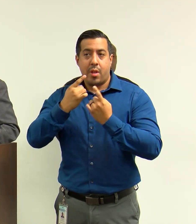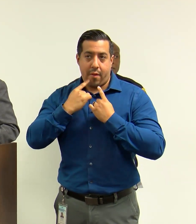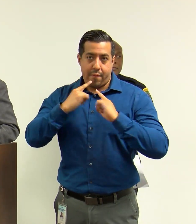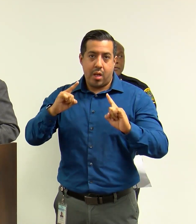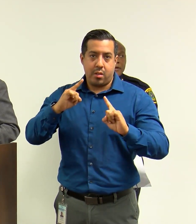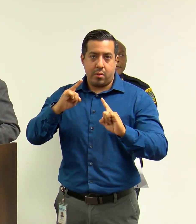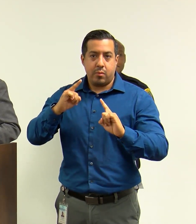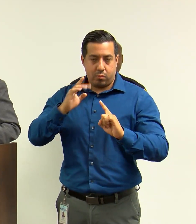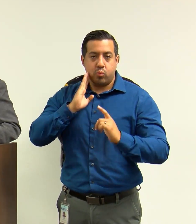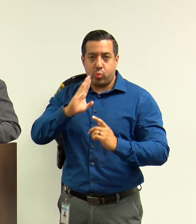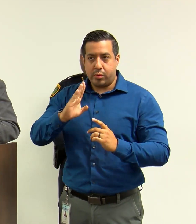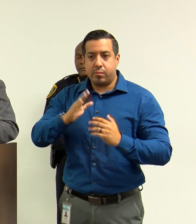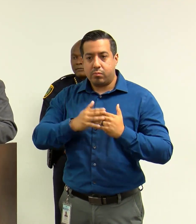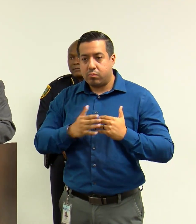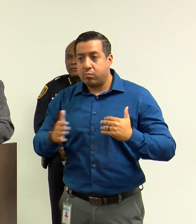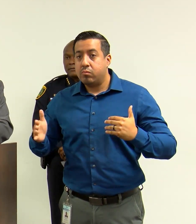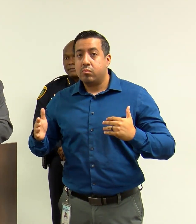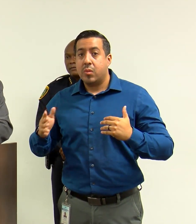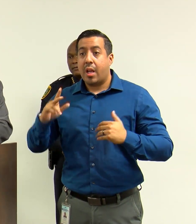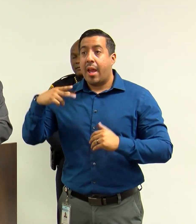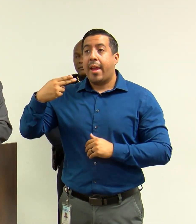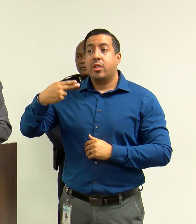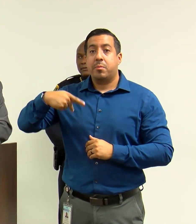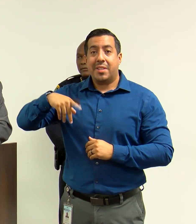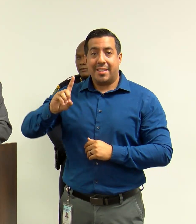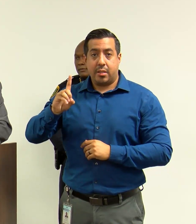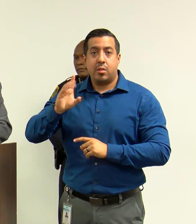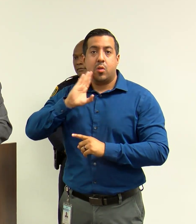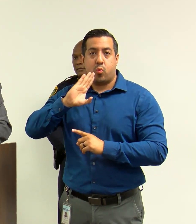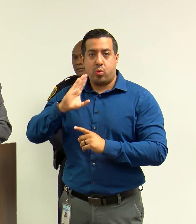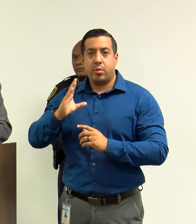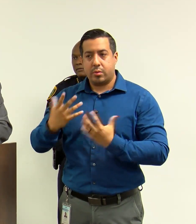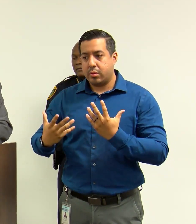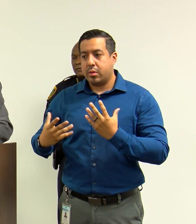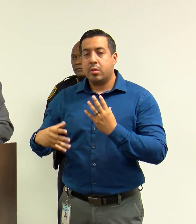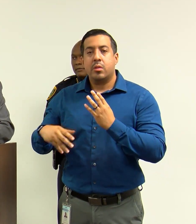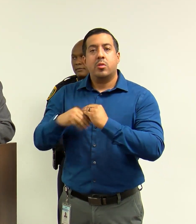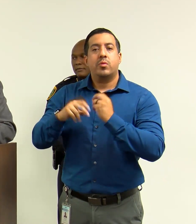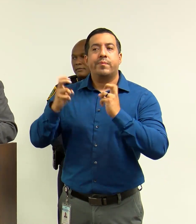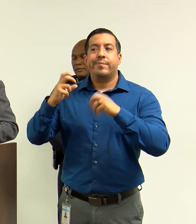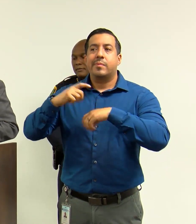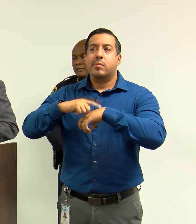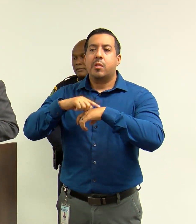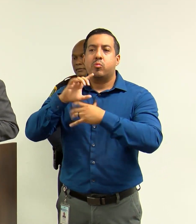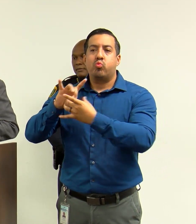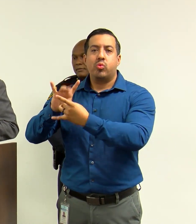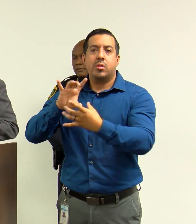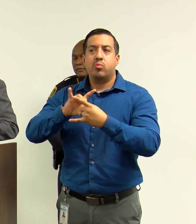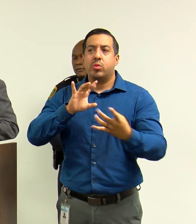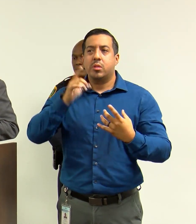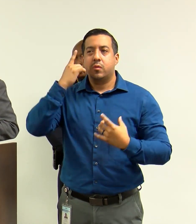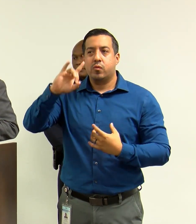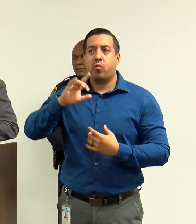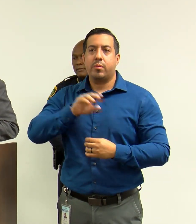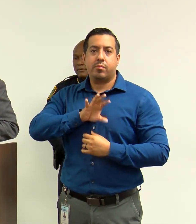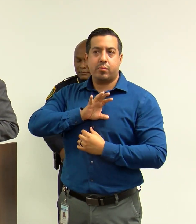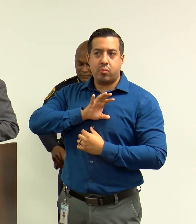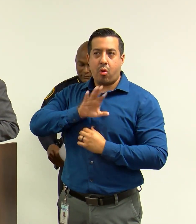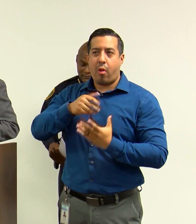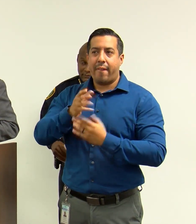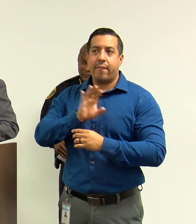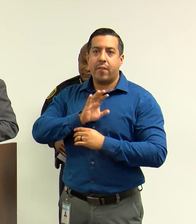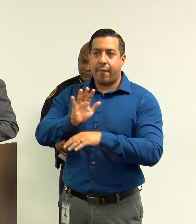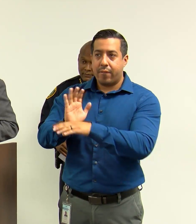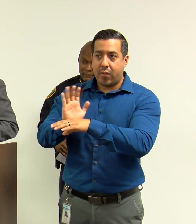from that point on, and HPD would increase the timely release of body-worn cam